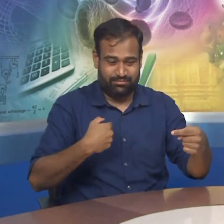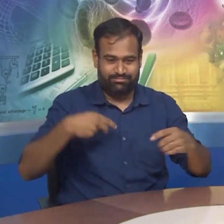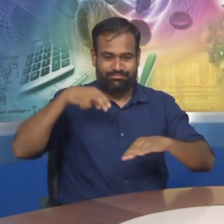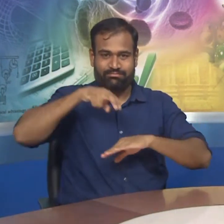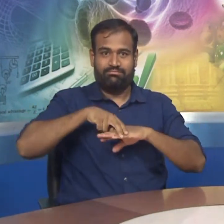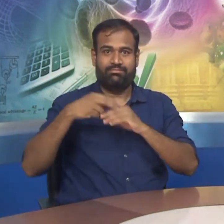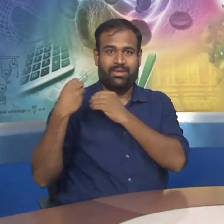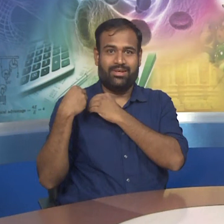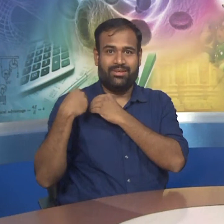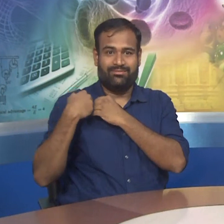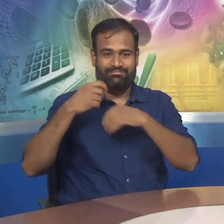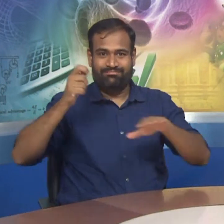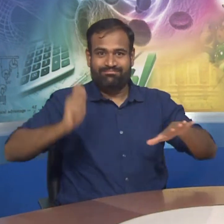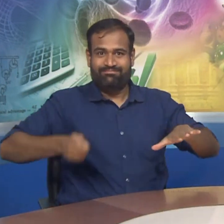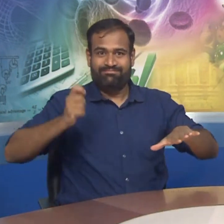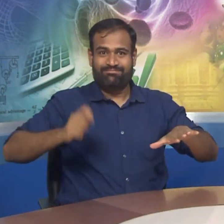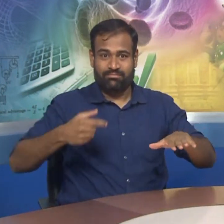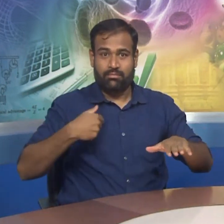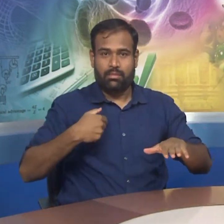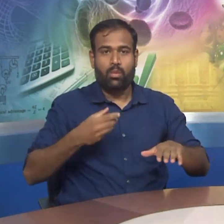Judicial activism.